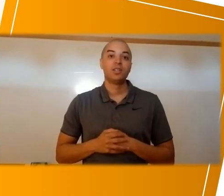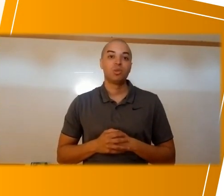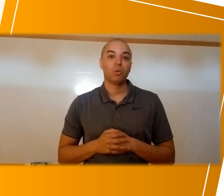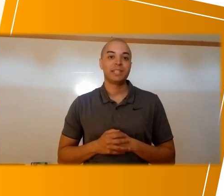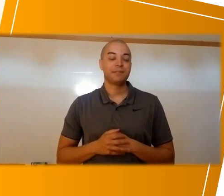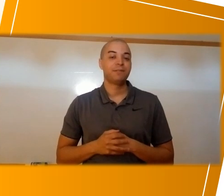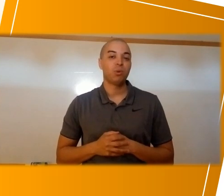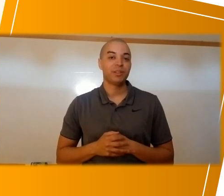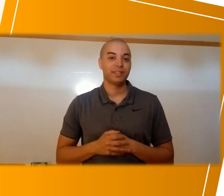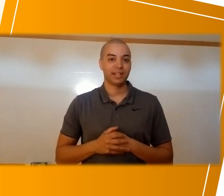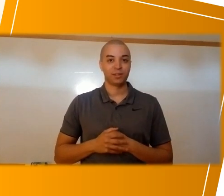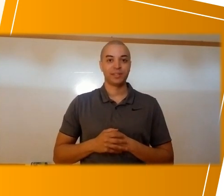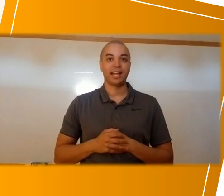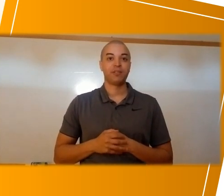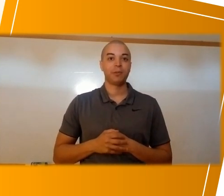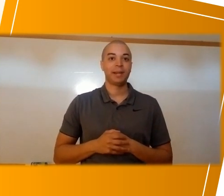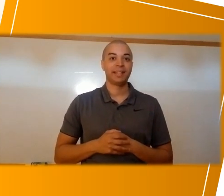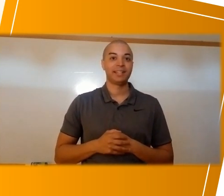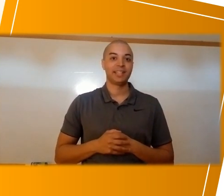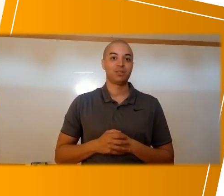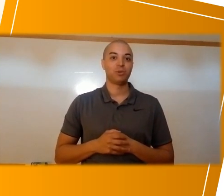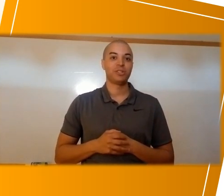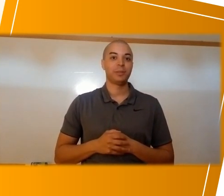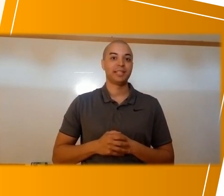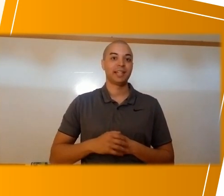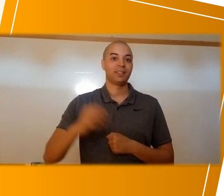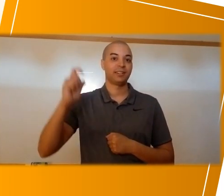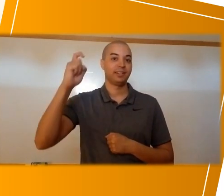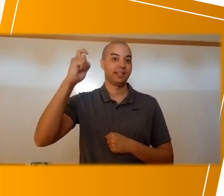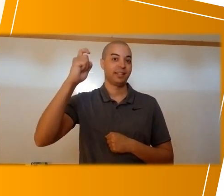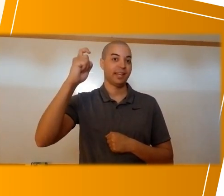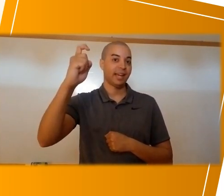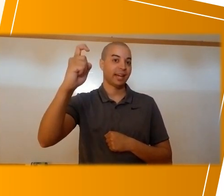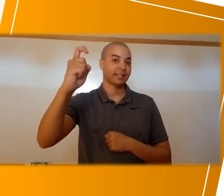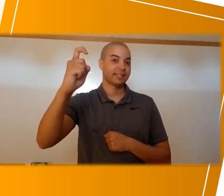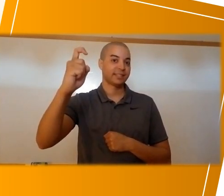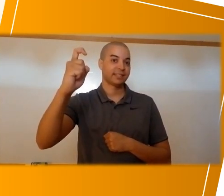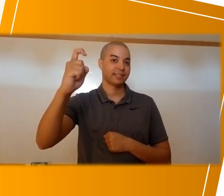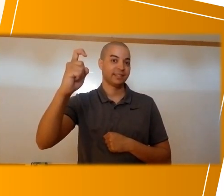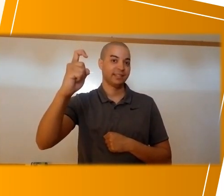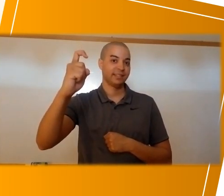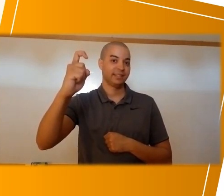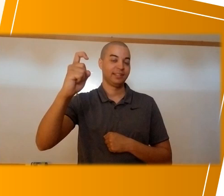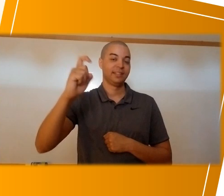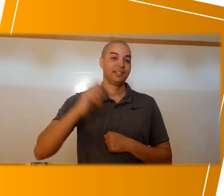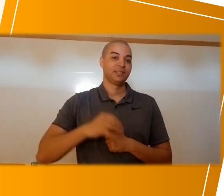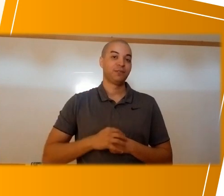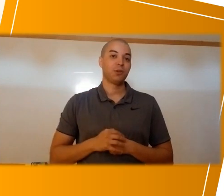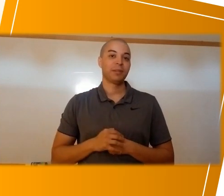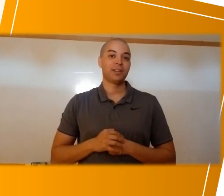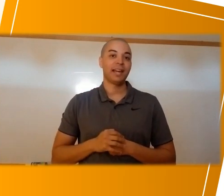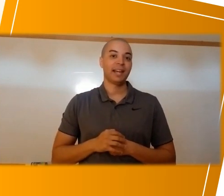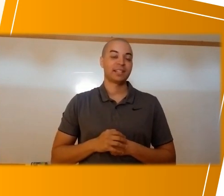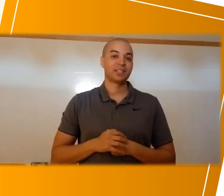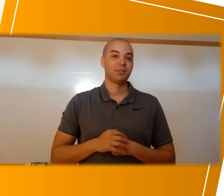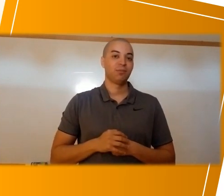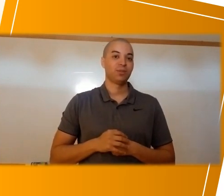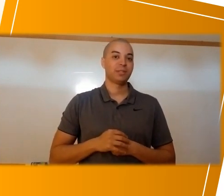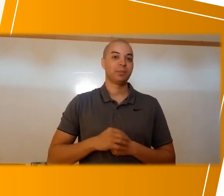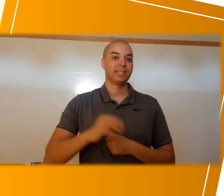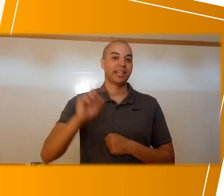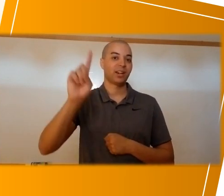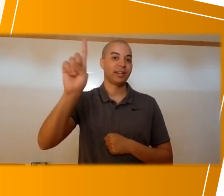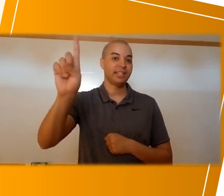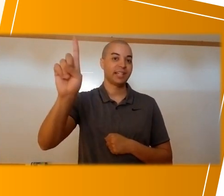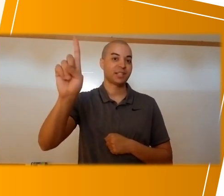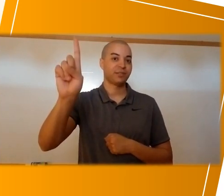Our 24th letter of the alphabet is going to be letter X. To form letter X, we'll